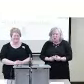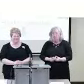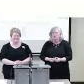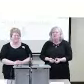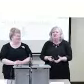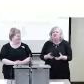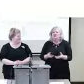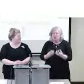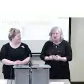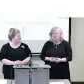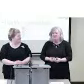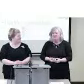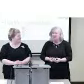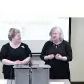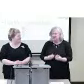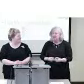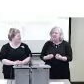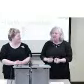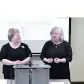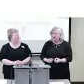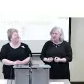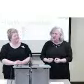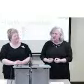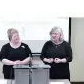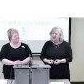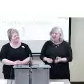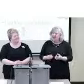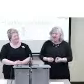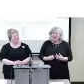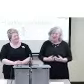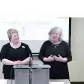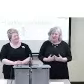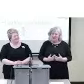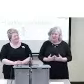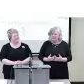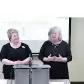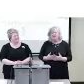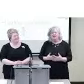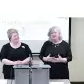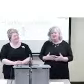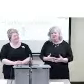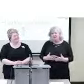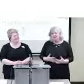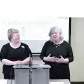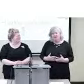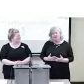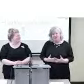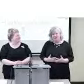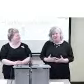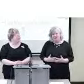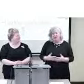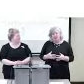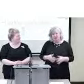important you want to be able to learn from others things that they will tell you and healthy connections this is a lifelong